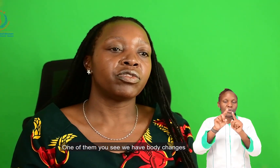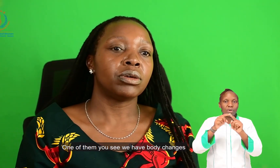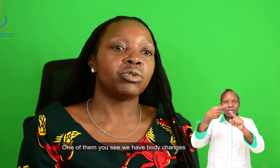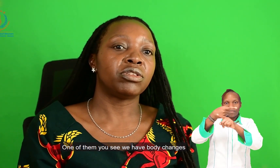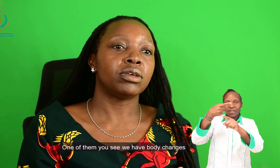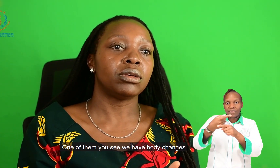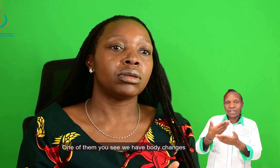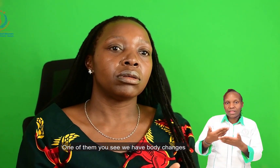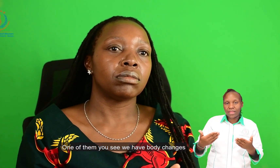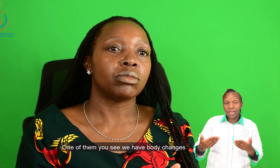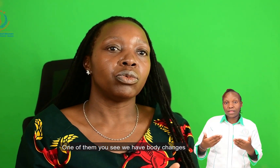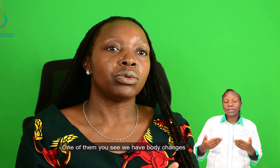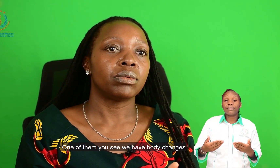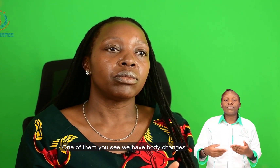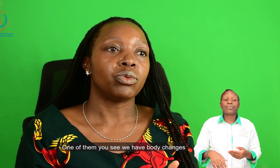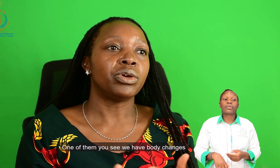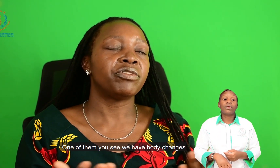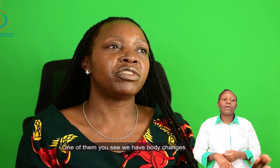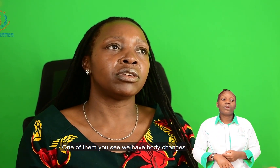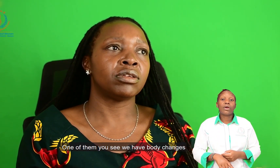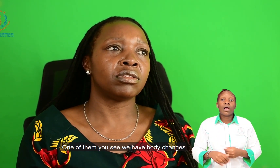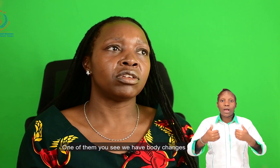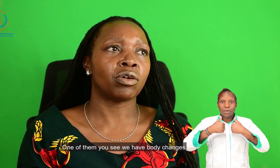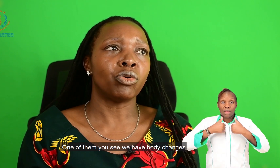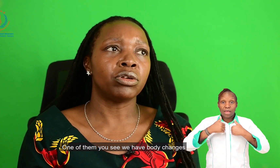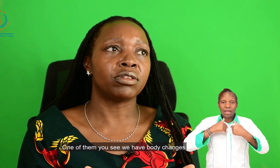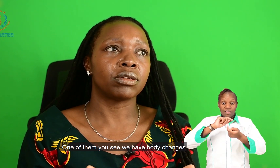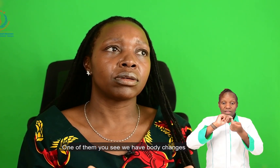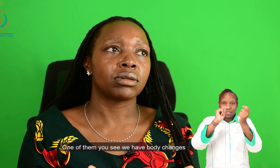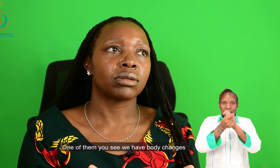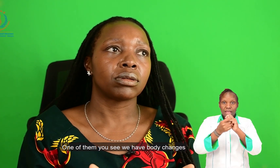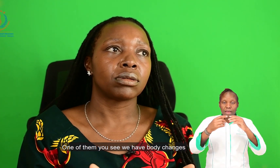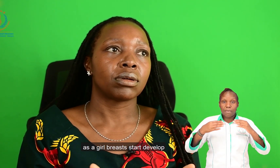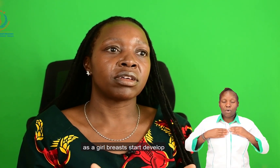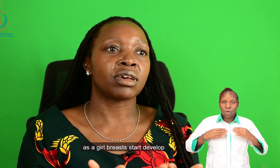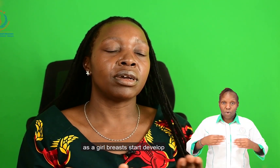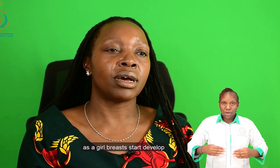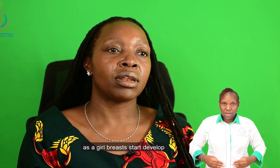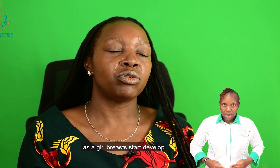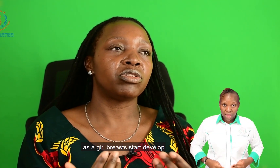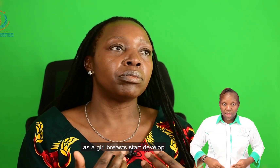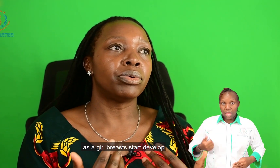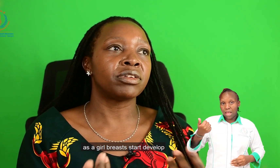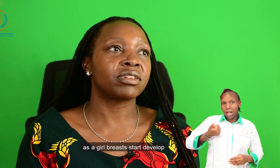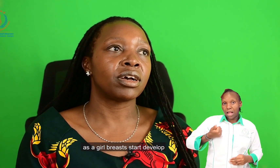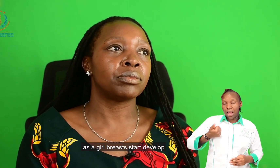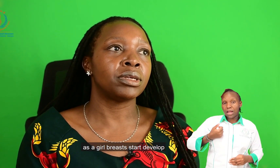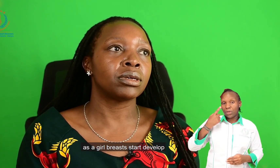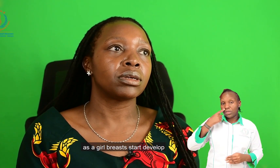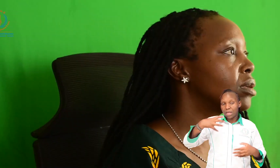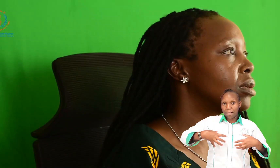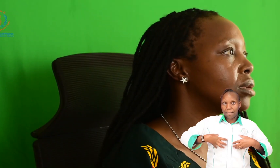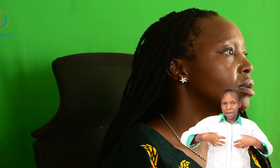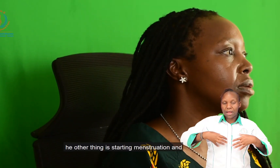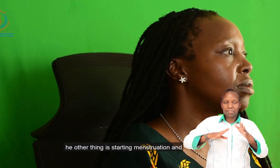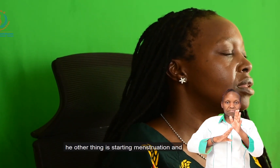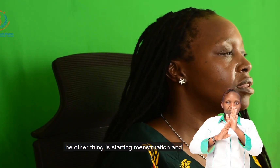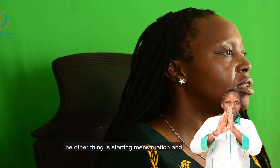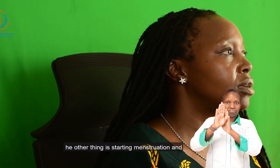them, you see, we have changes in our bodies. As a girl, you see breast coming. The other thing is